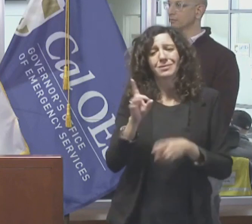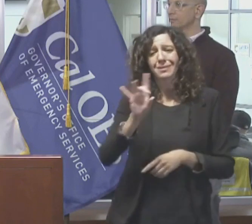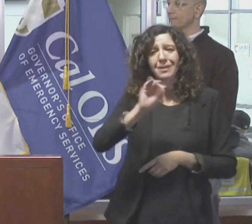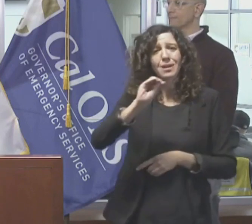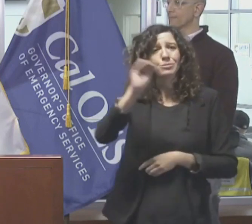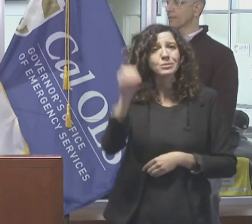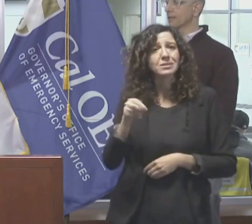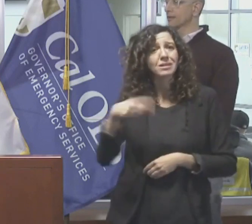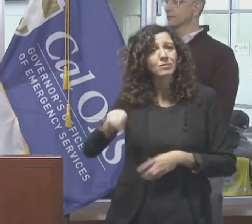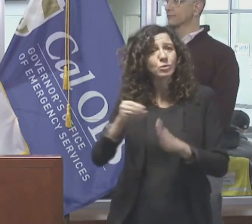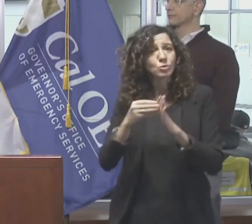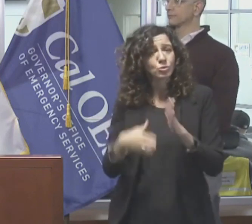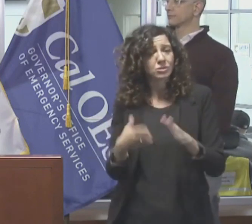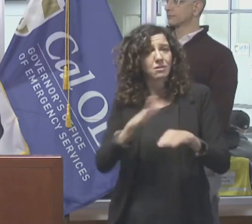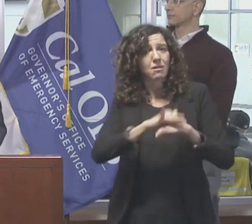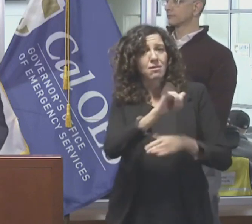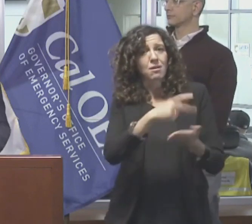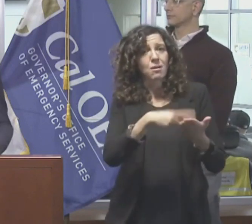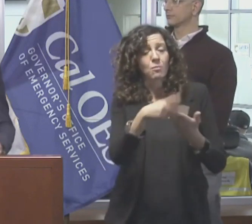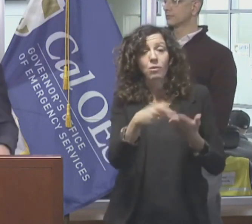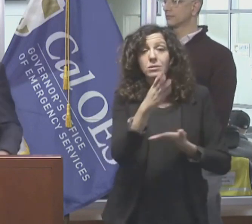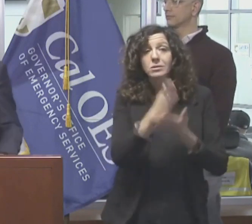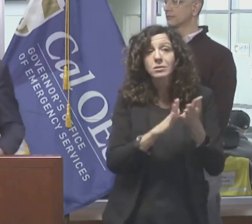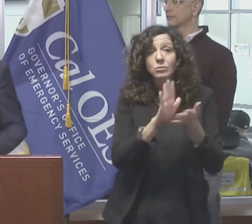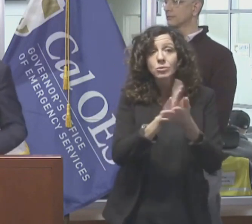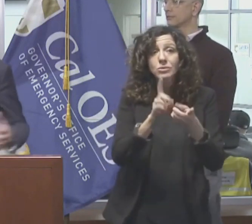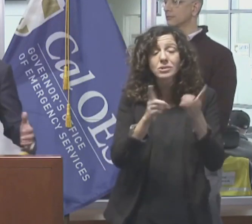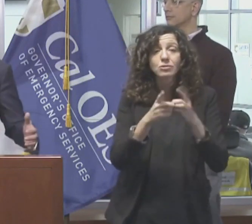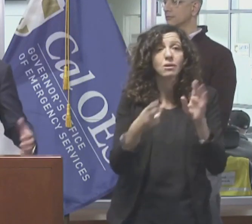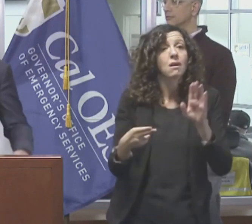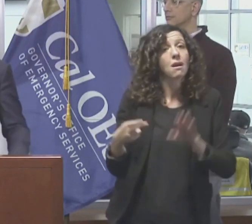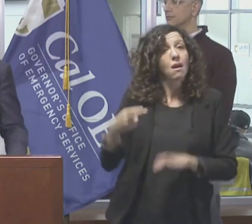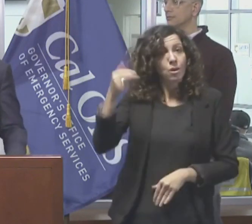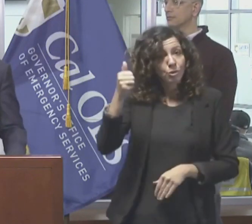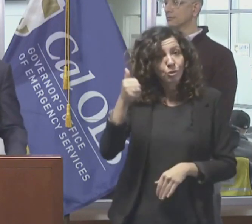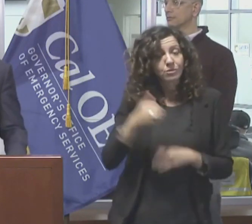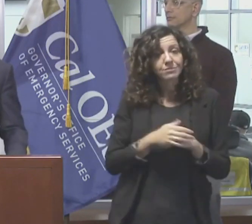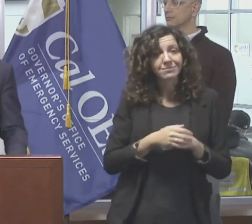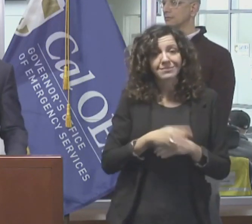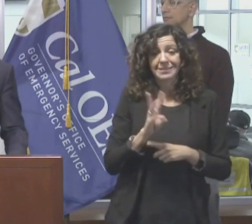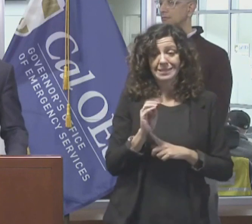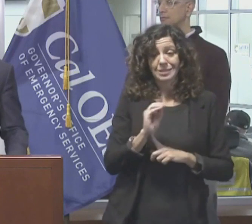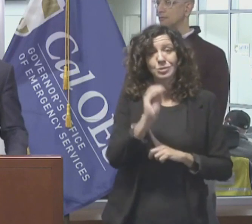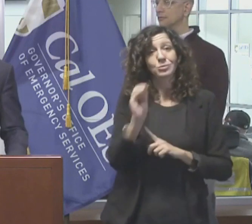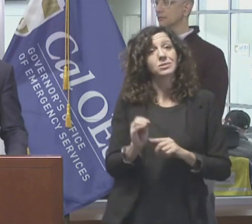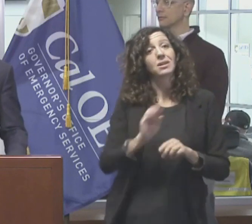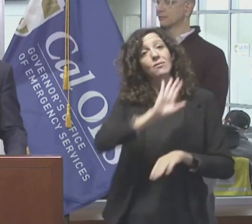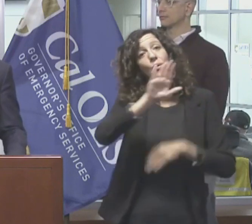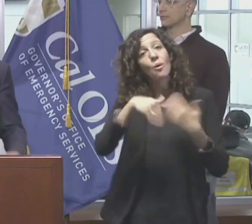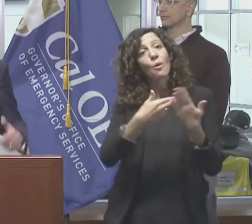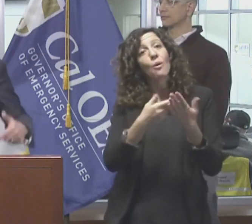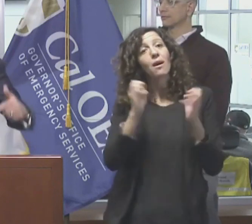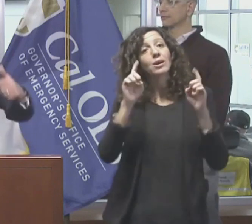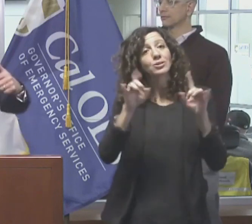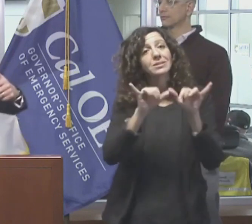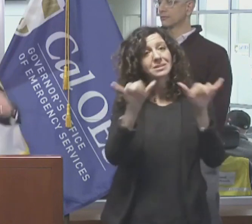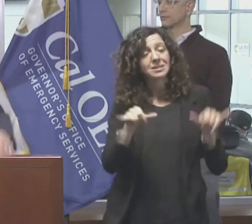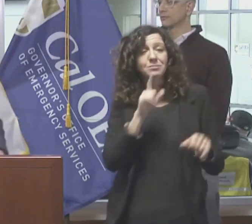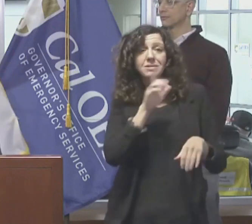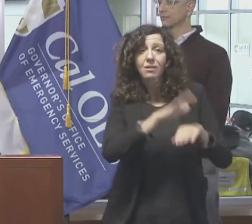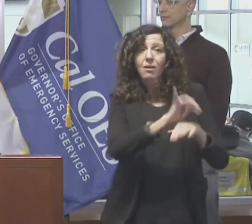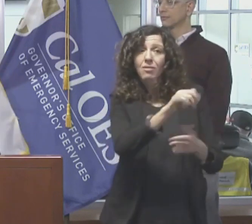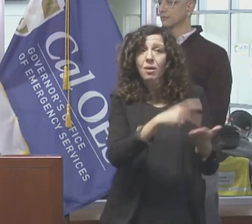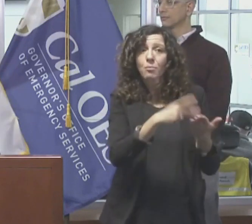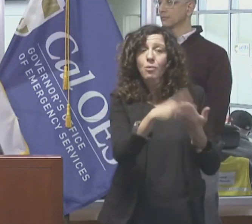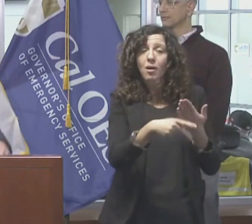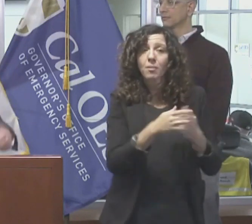some districts even higher, of their children meet that criteria, 60% throughout our entire educational system. It's one thing to say you